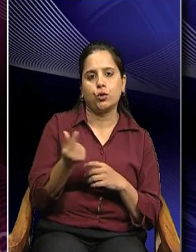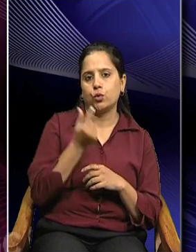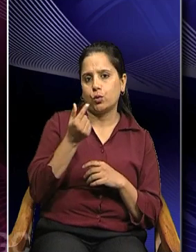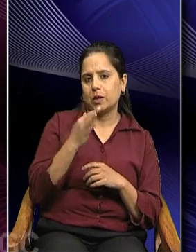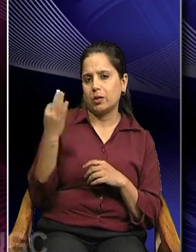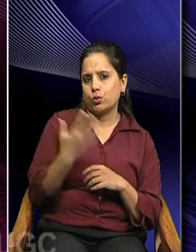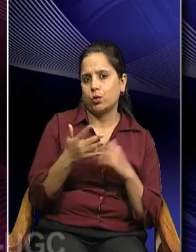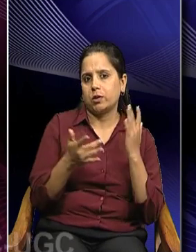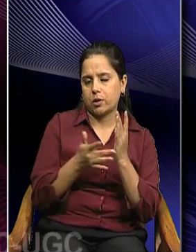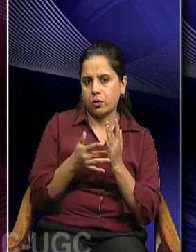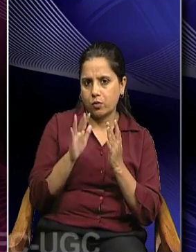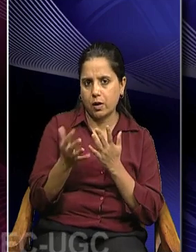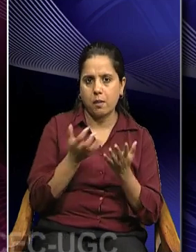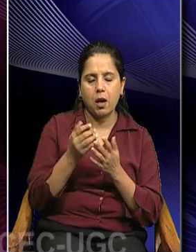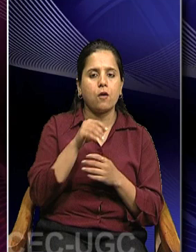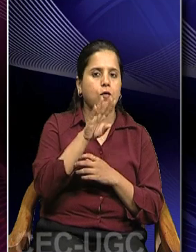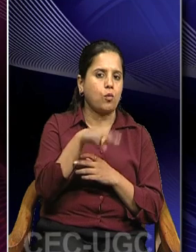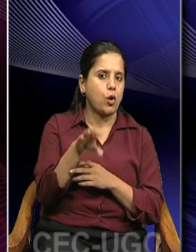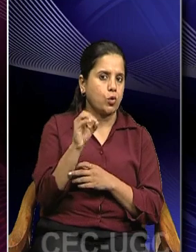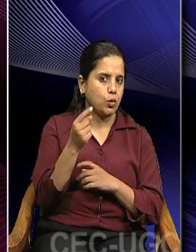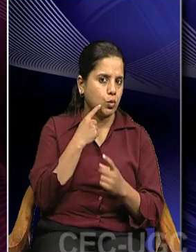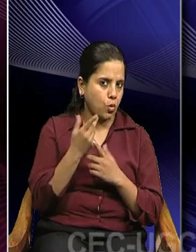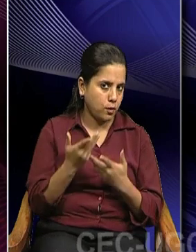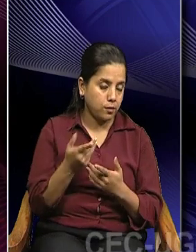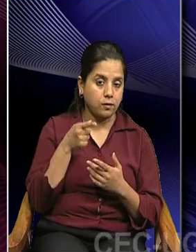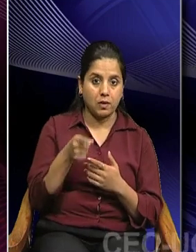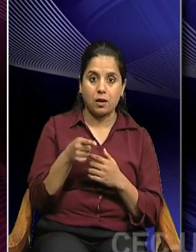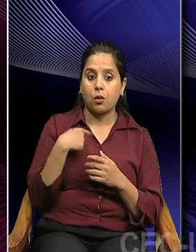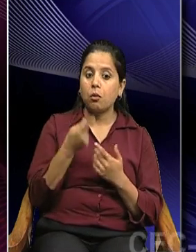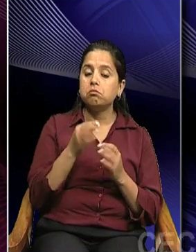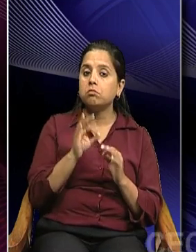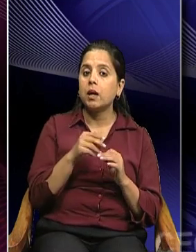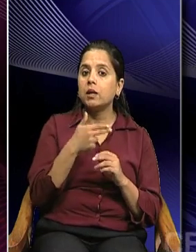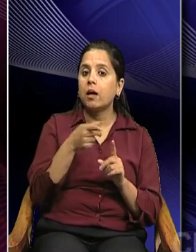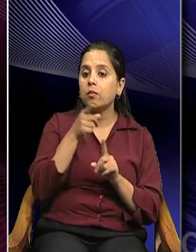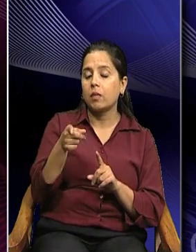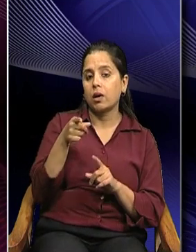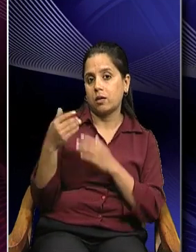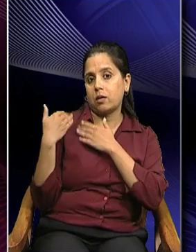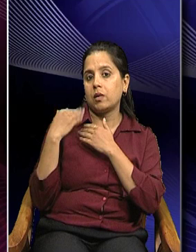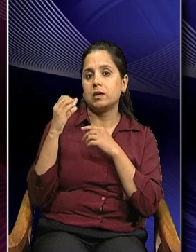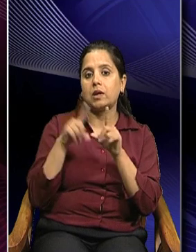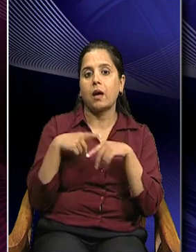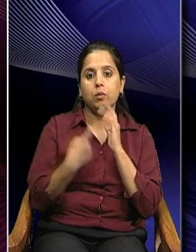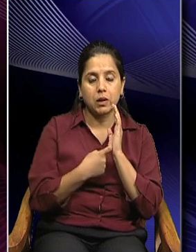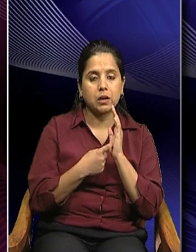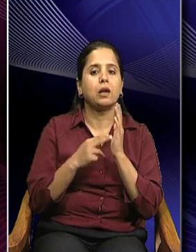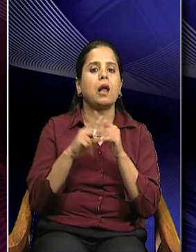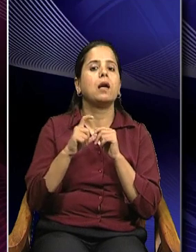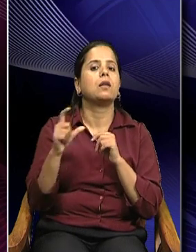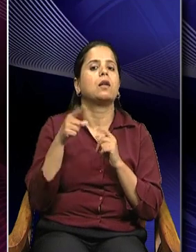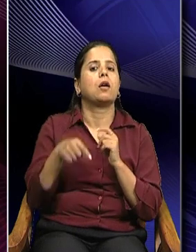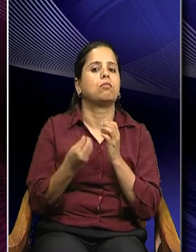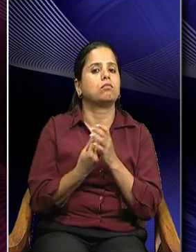latest technology in marketing 4.0, and the credit goes to cybernetic revolution, another kind of revolution